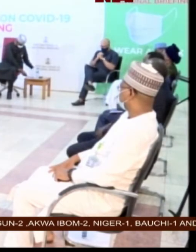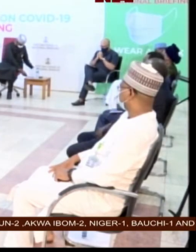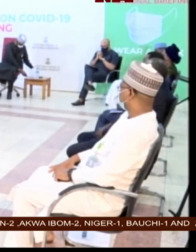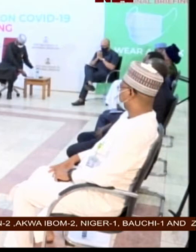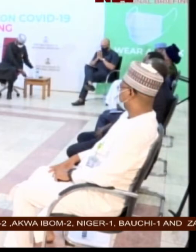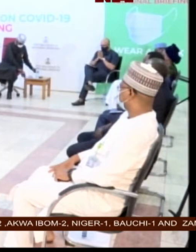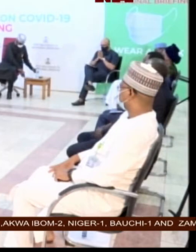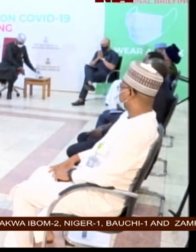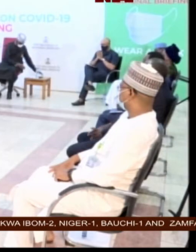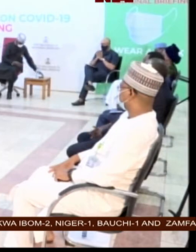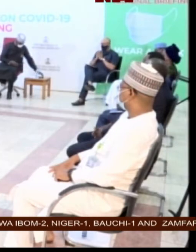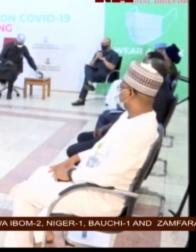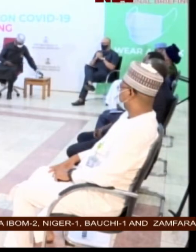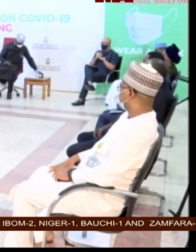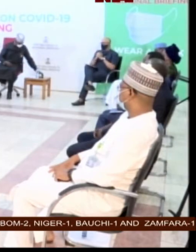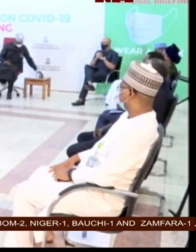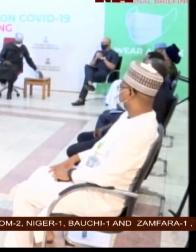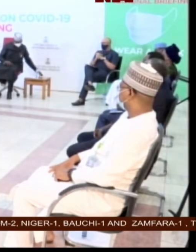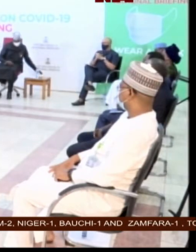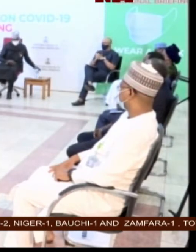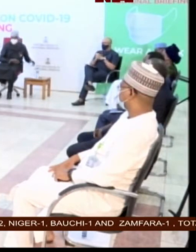PTF,